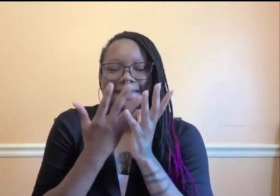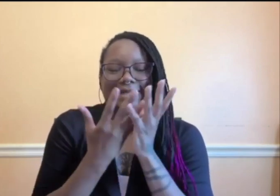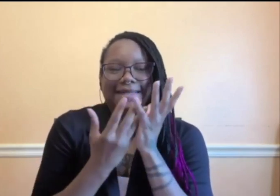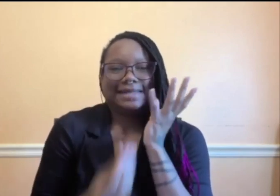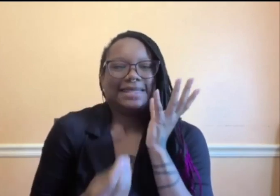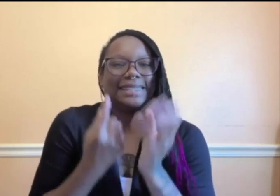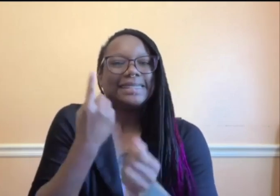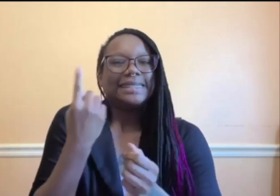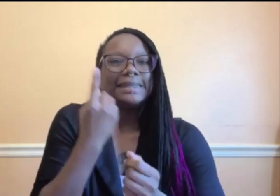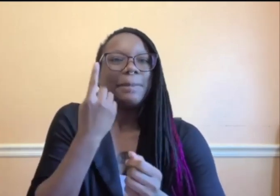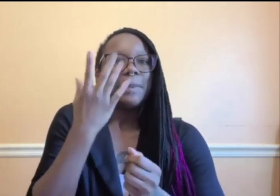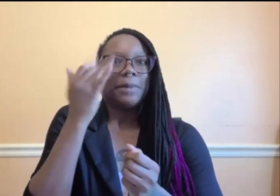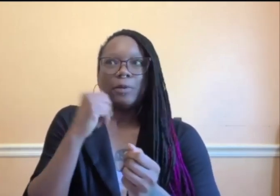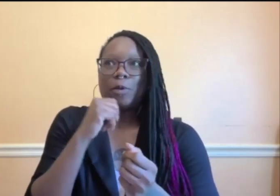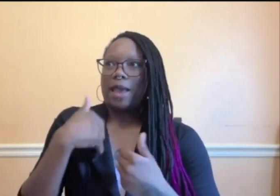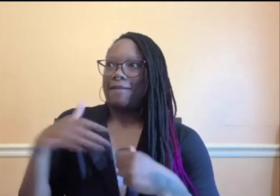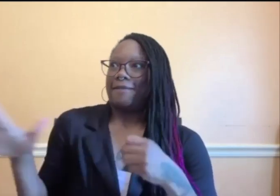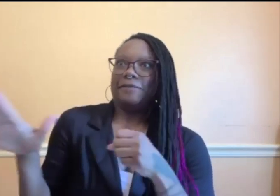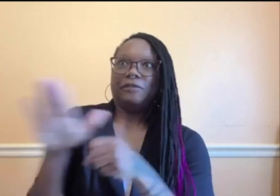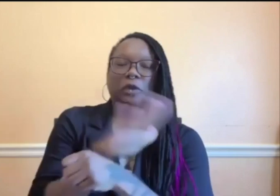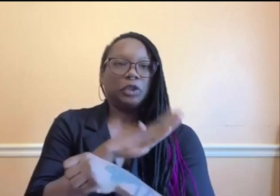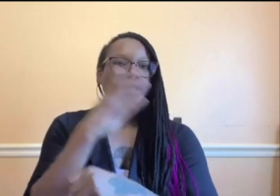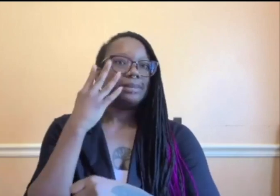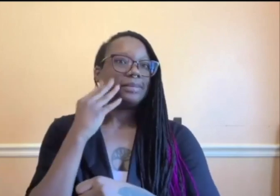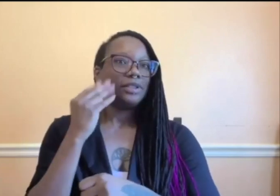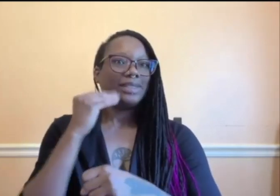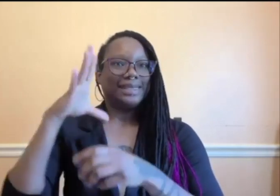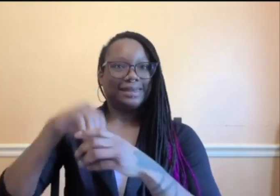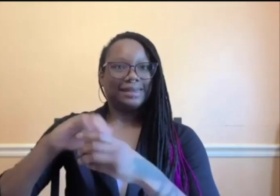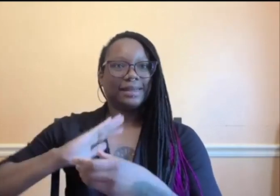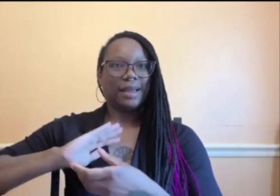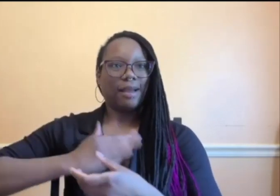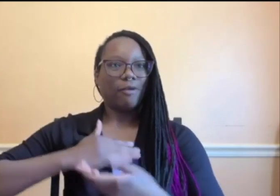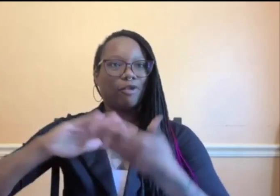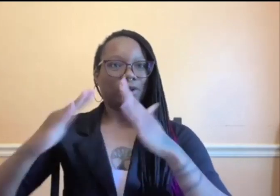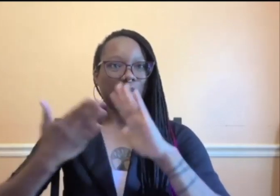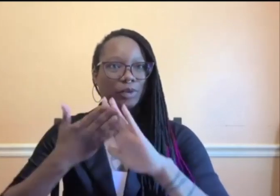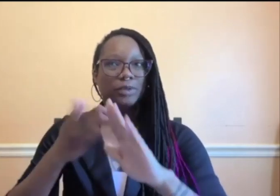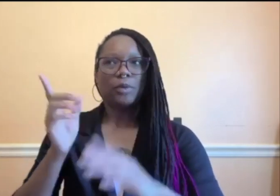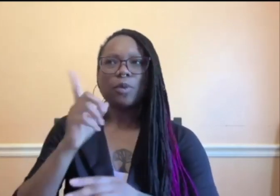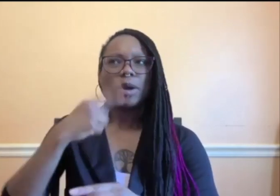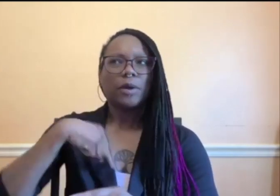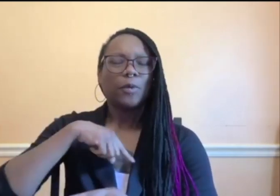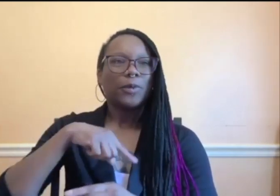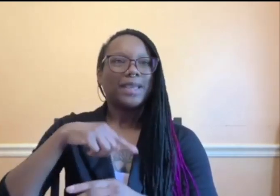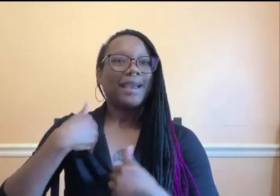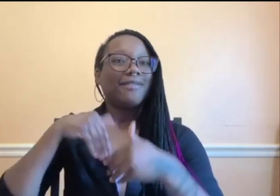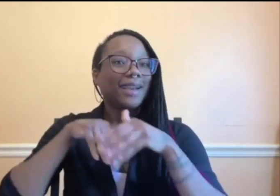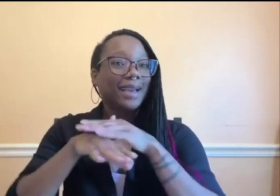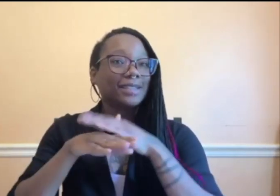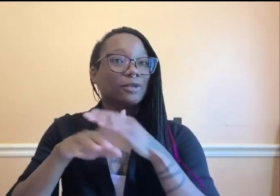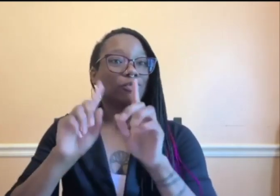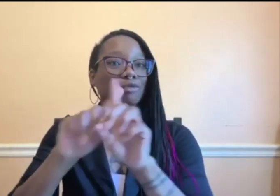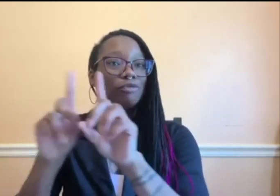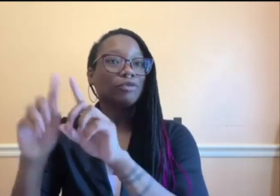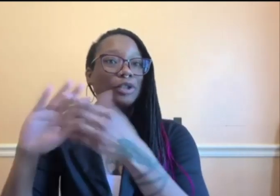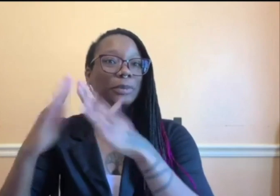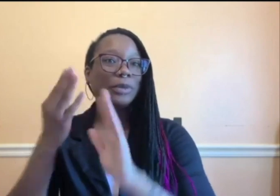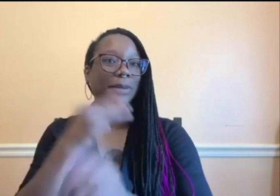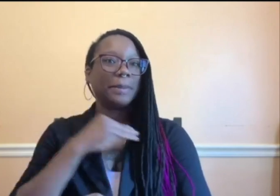students? Because there is a gap and they are not getting the full experience as they should. They